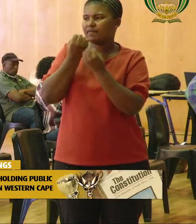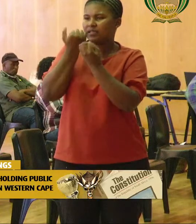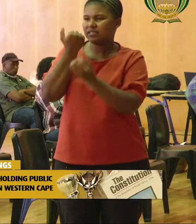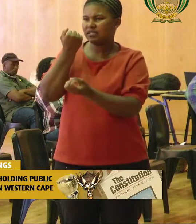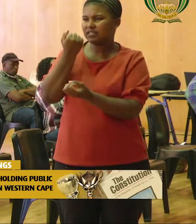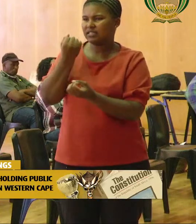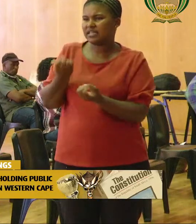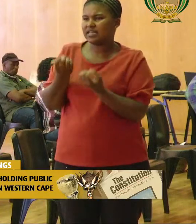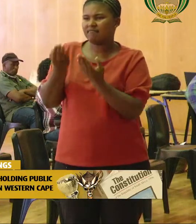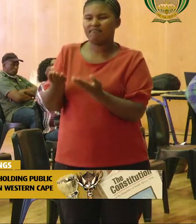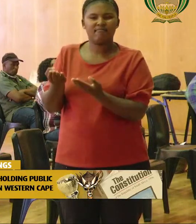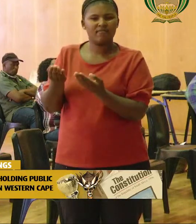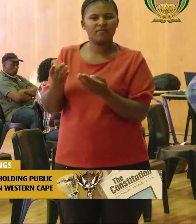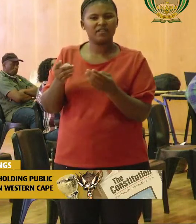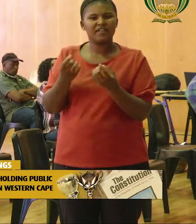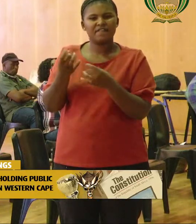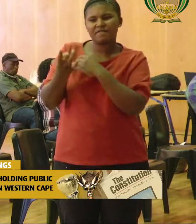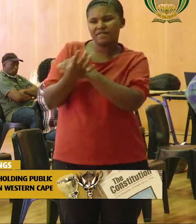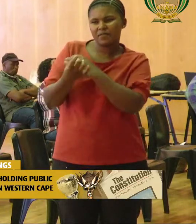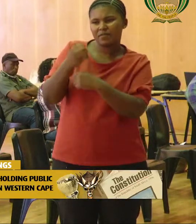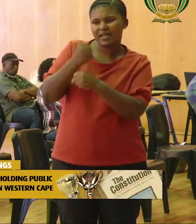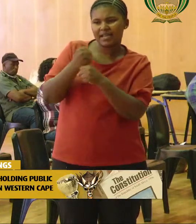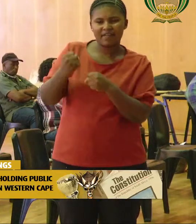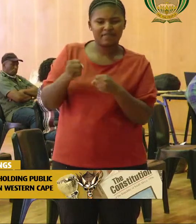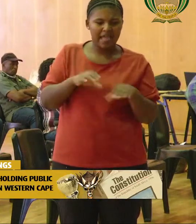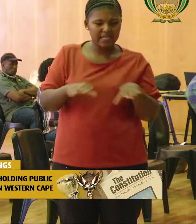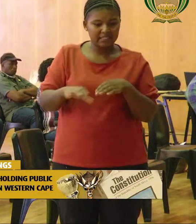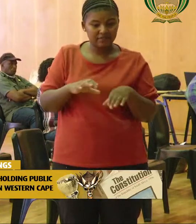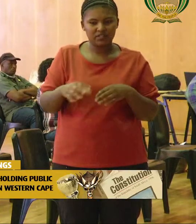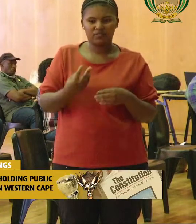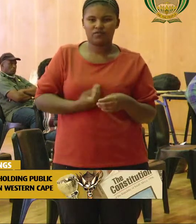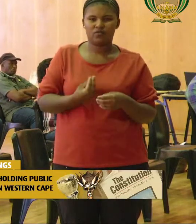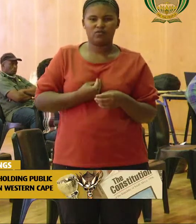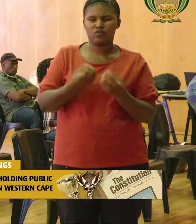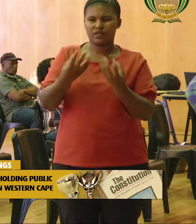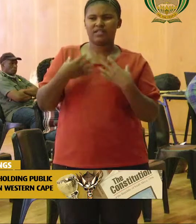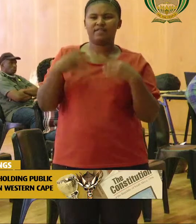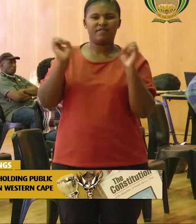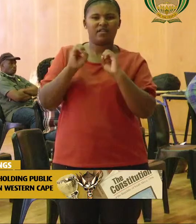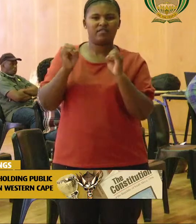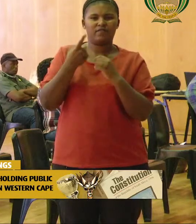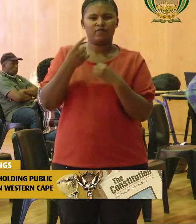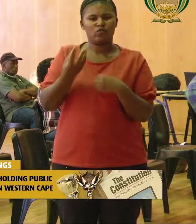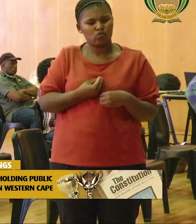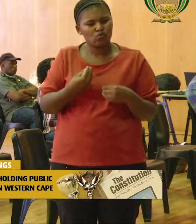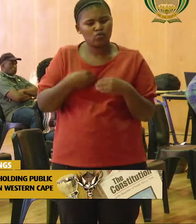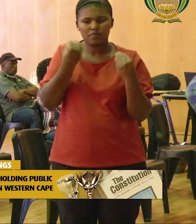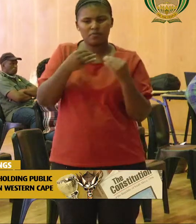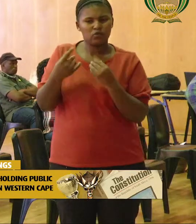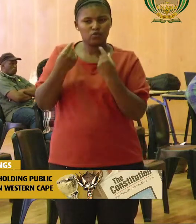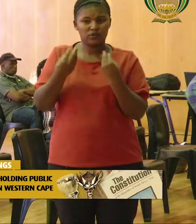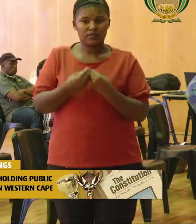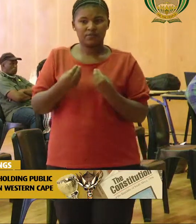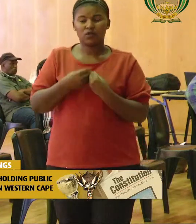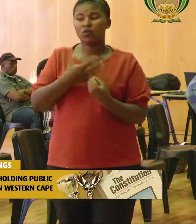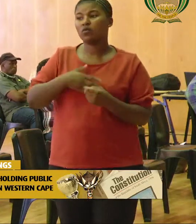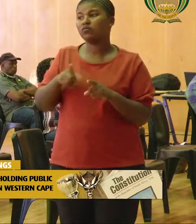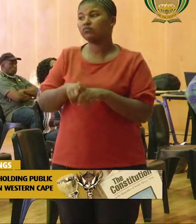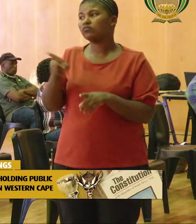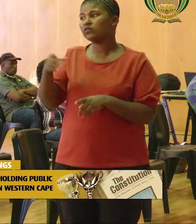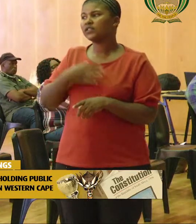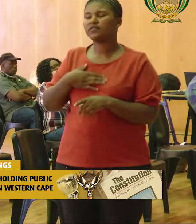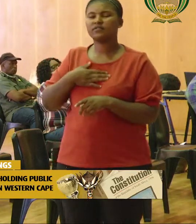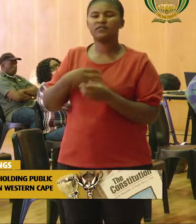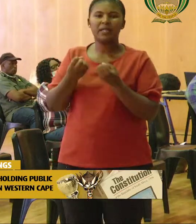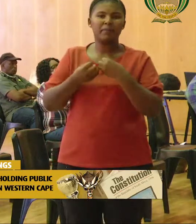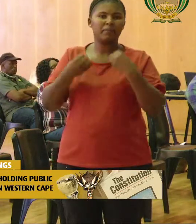any feedback. No activities for the youth are being provided to keep them busy. And also, she feels that most people do not